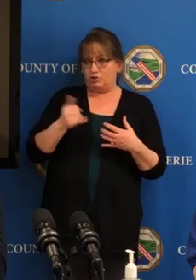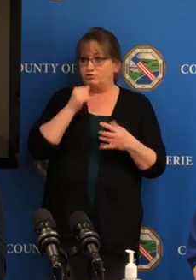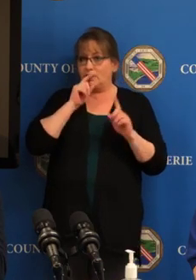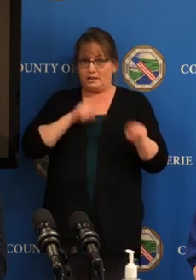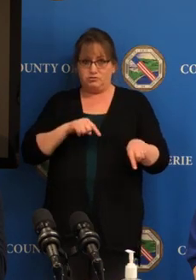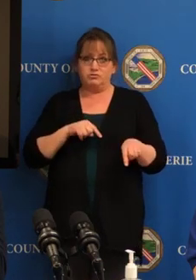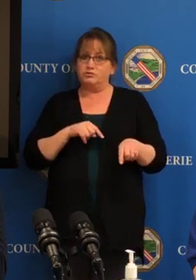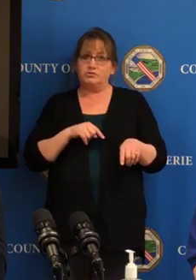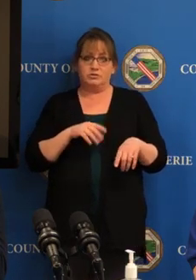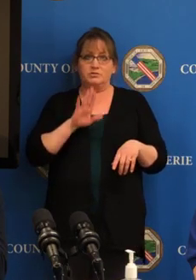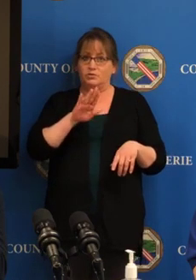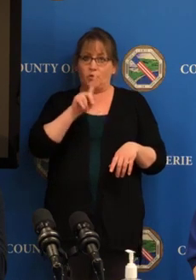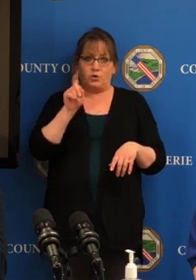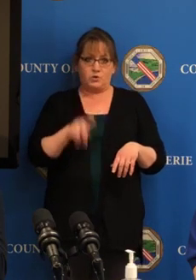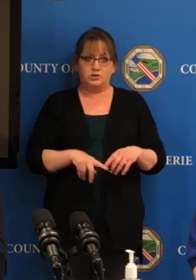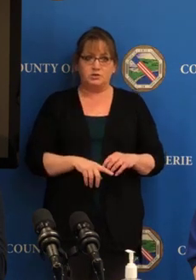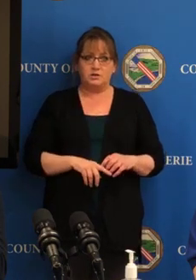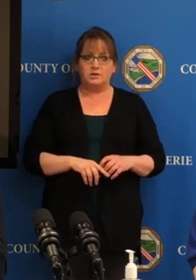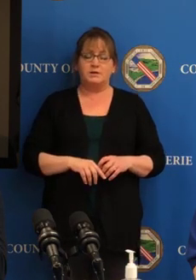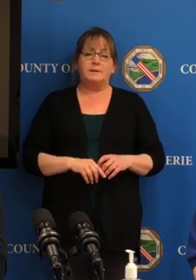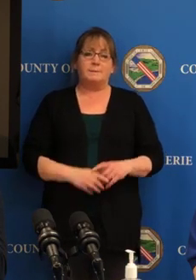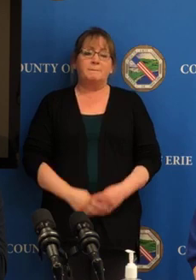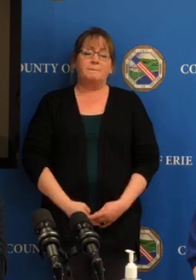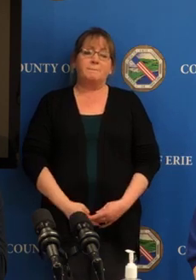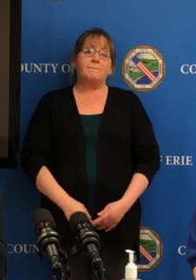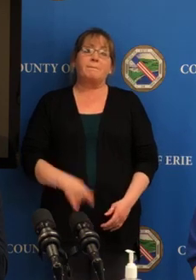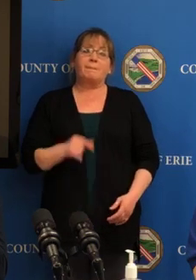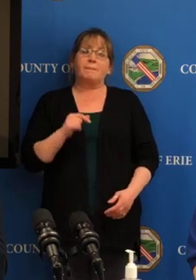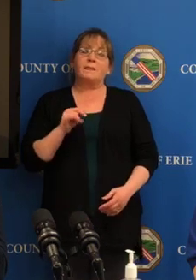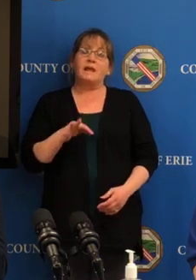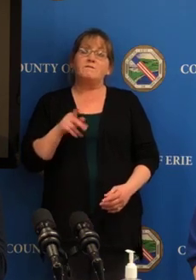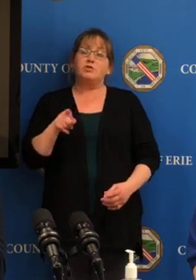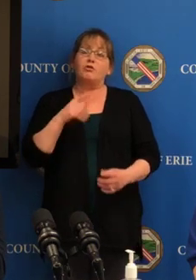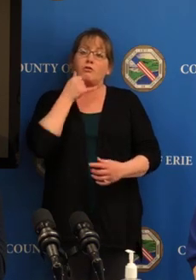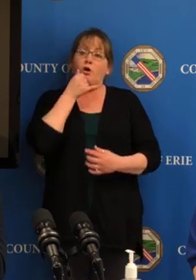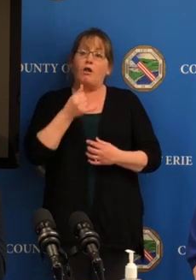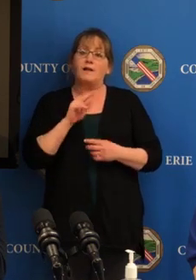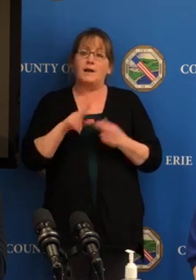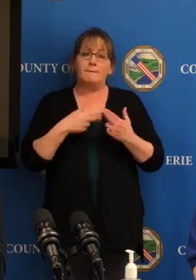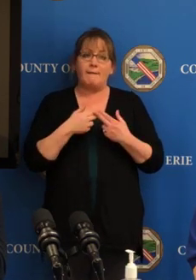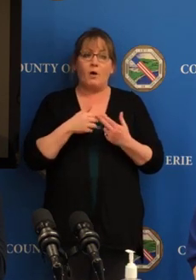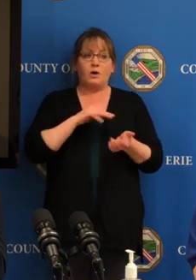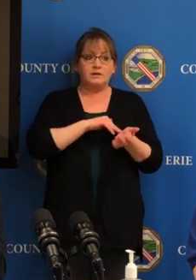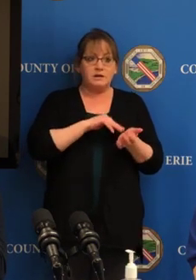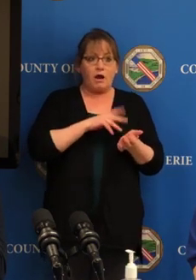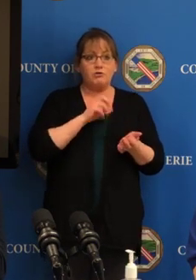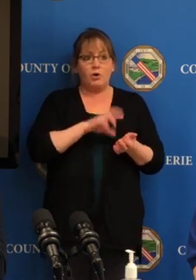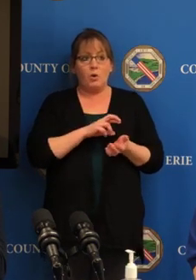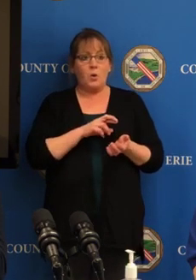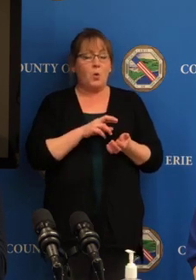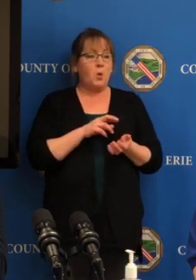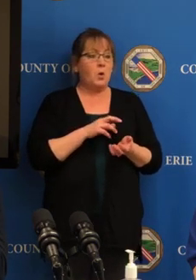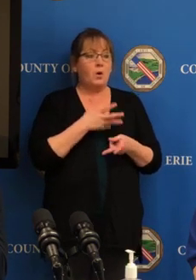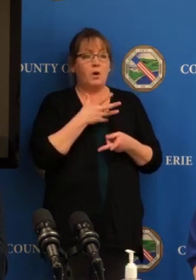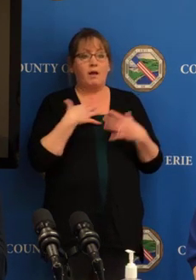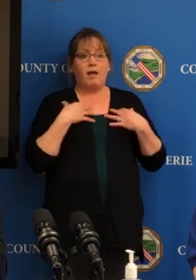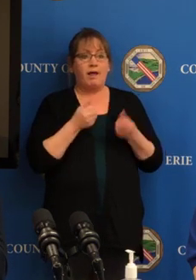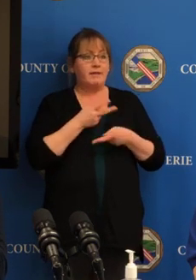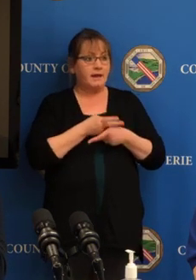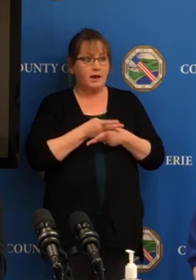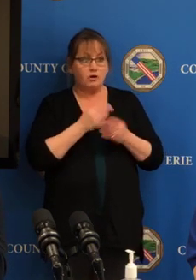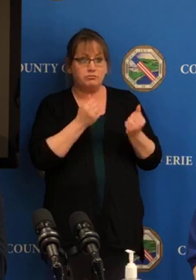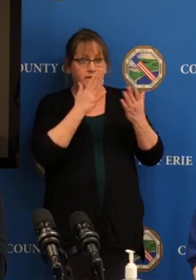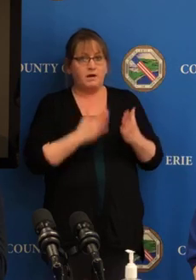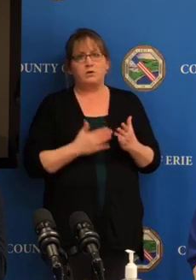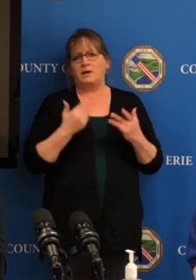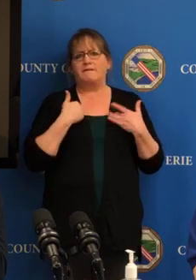to answer your questions. If you are calling about a doctor or a physician or healthcare provider, there's a